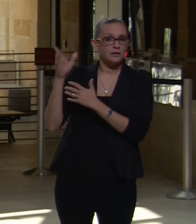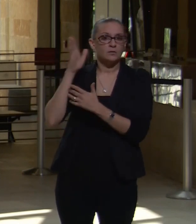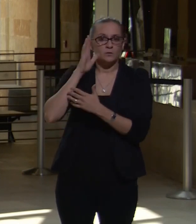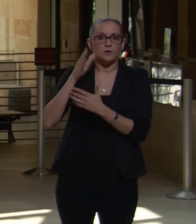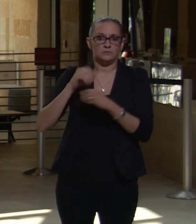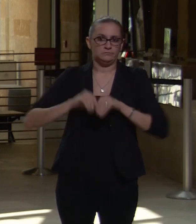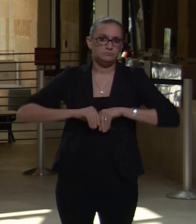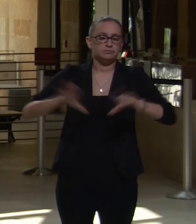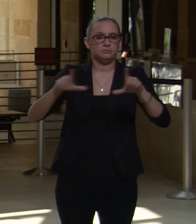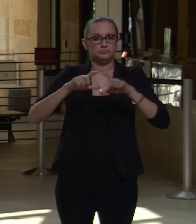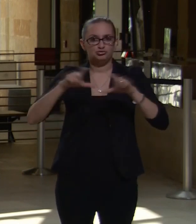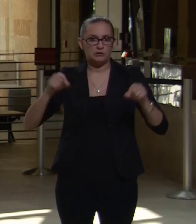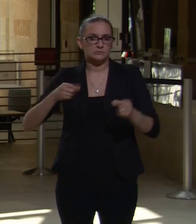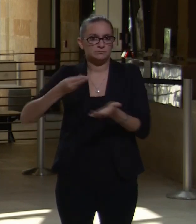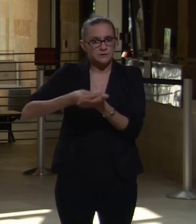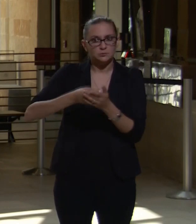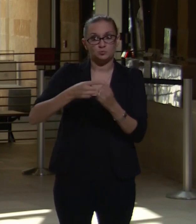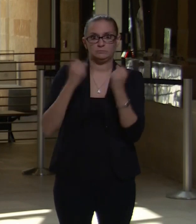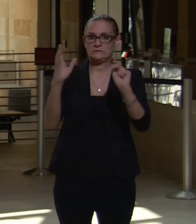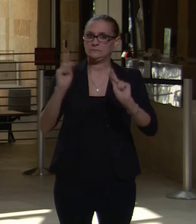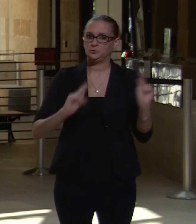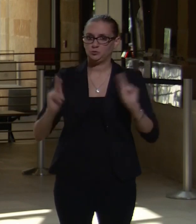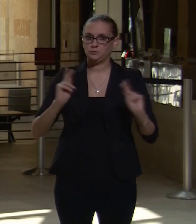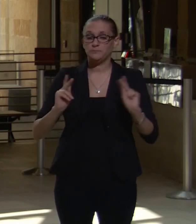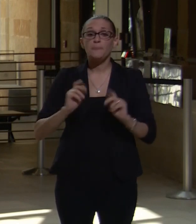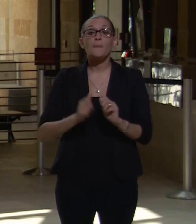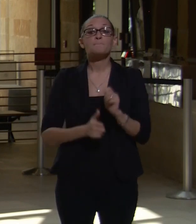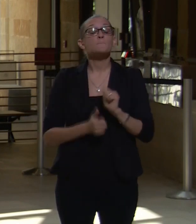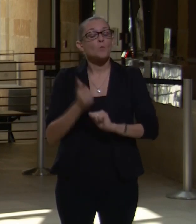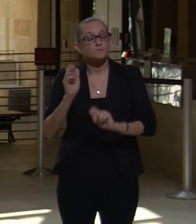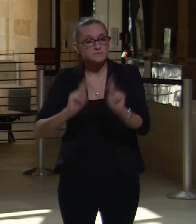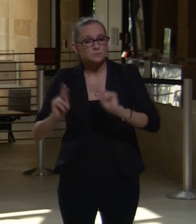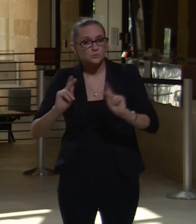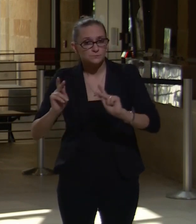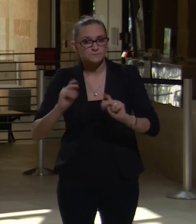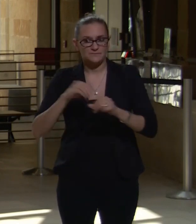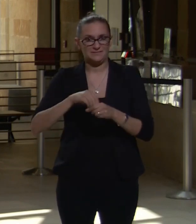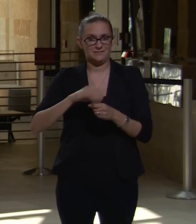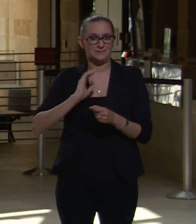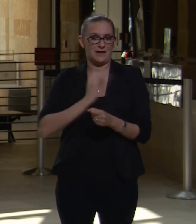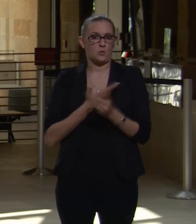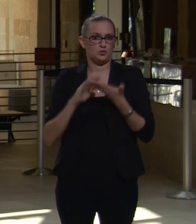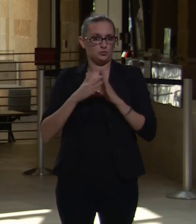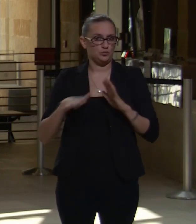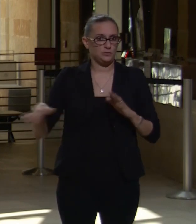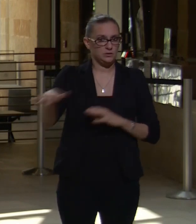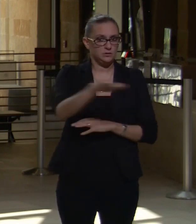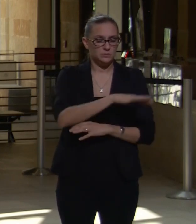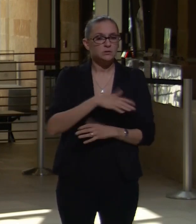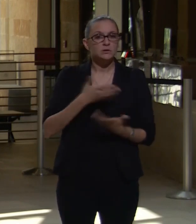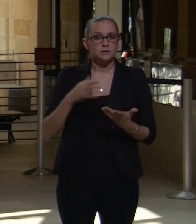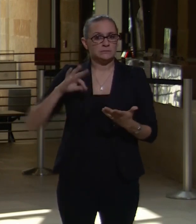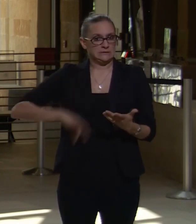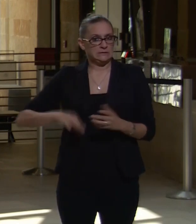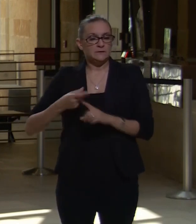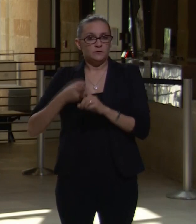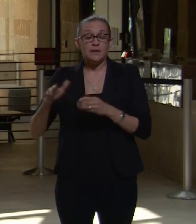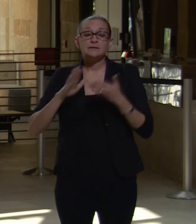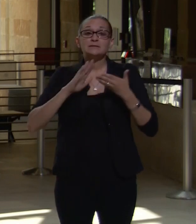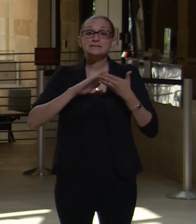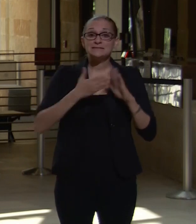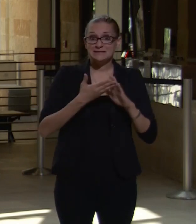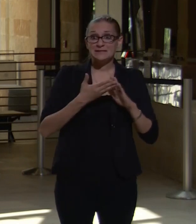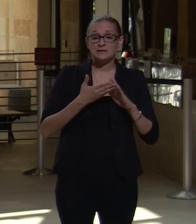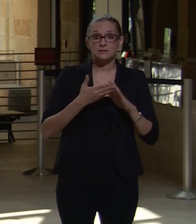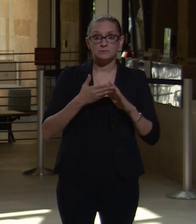bringing checks to many people, most people in our community. The city,